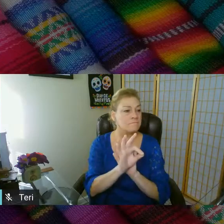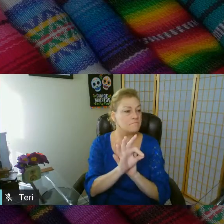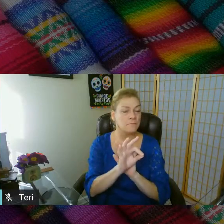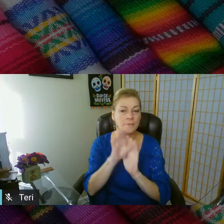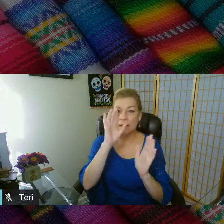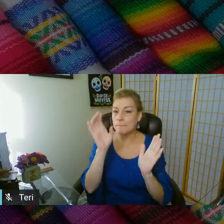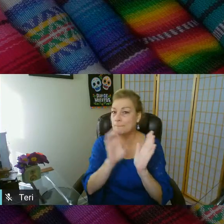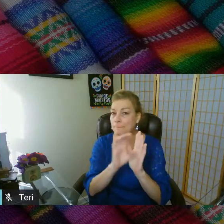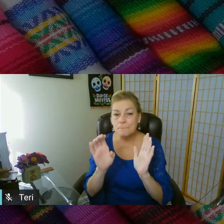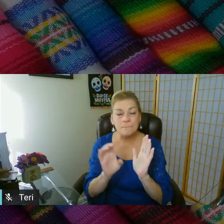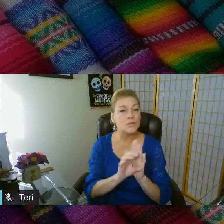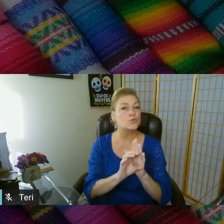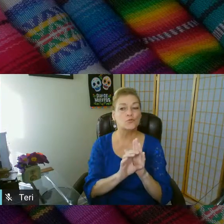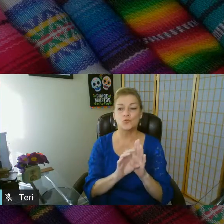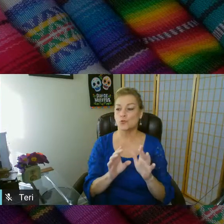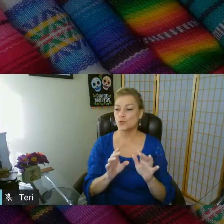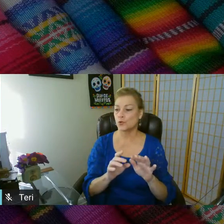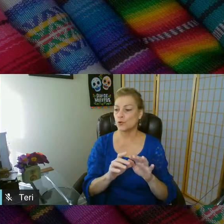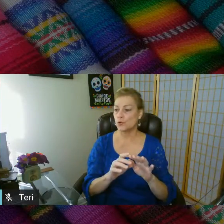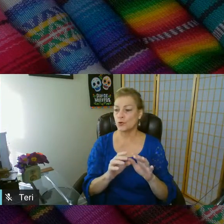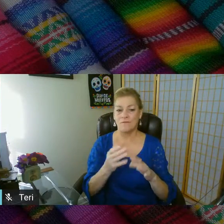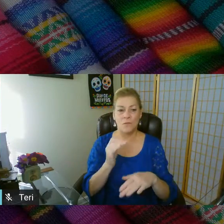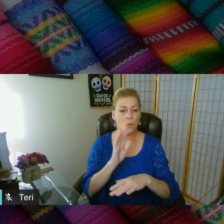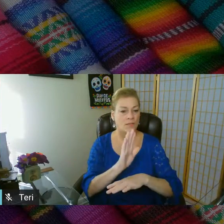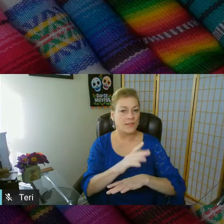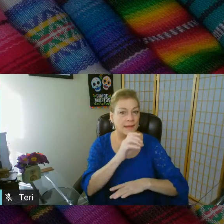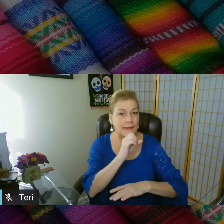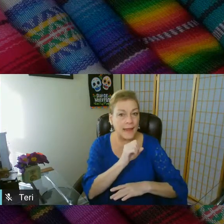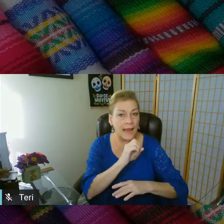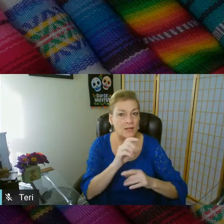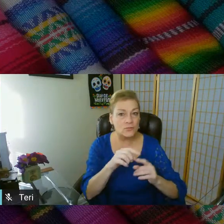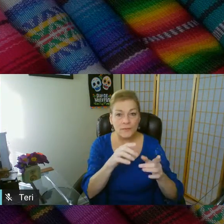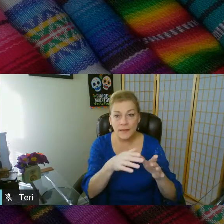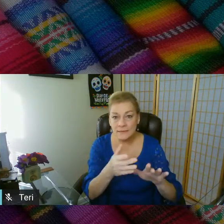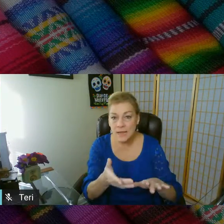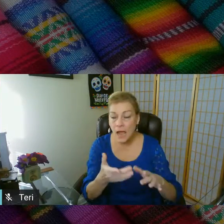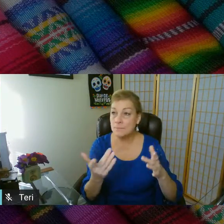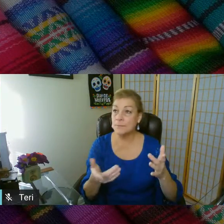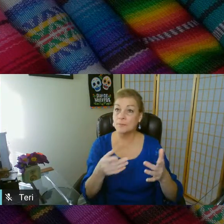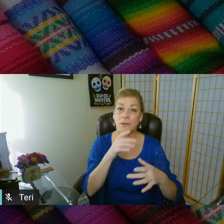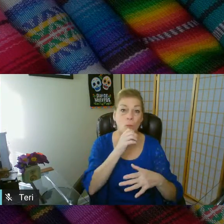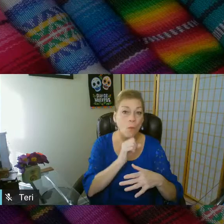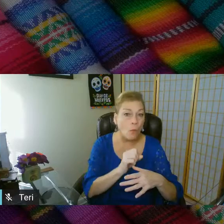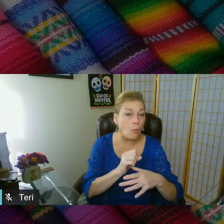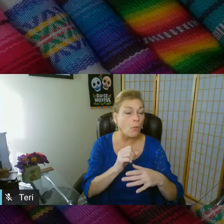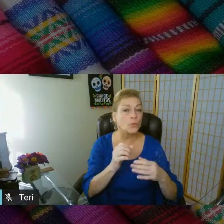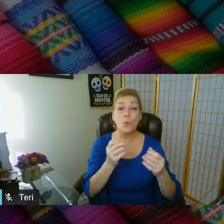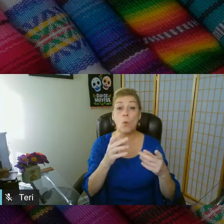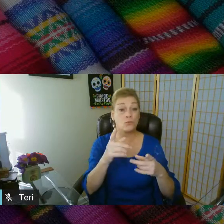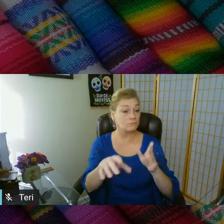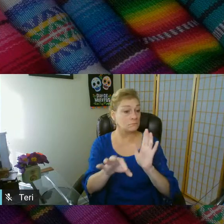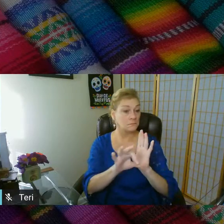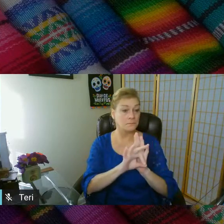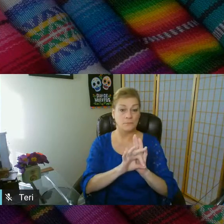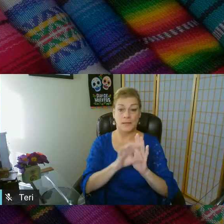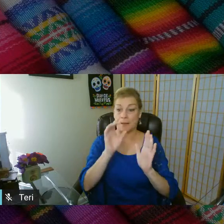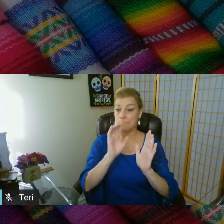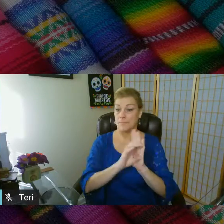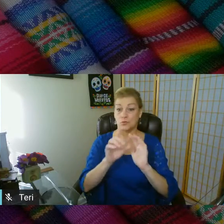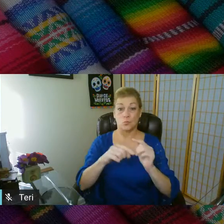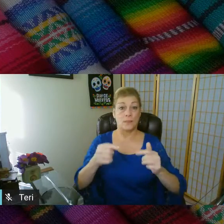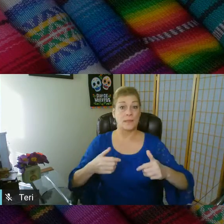of people who from the age that they were, if they were hopefully lived a long life when they were elderly, or you can choose pictures of them when they were